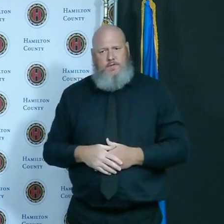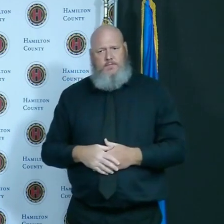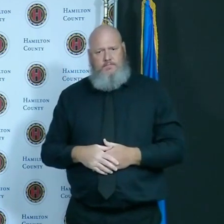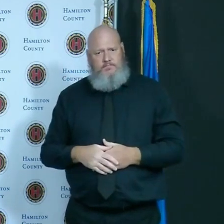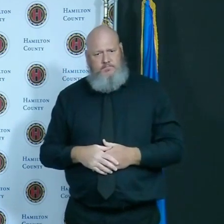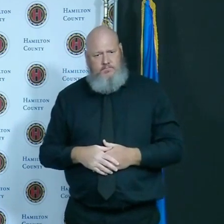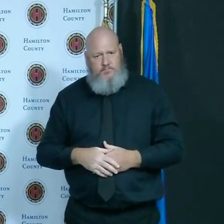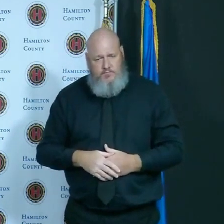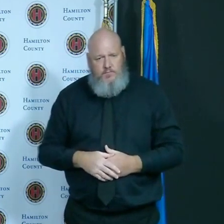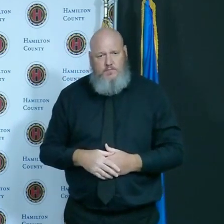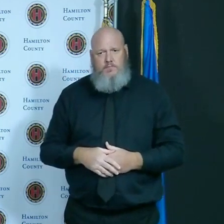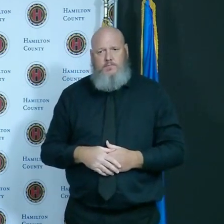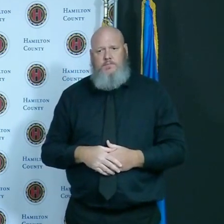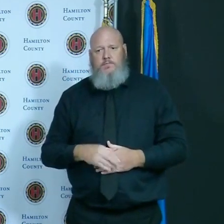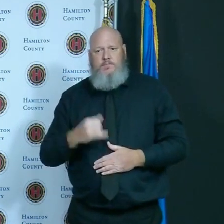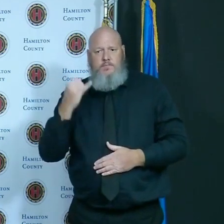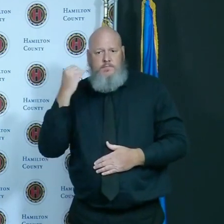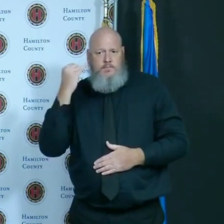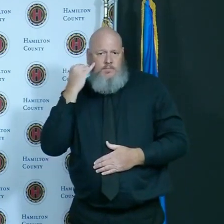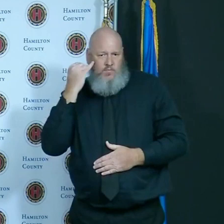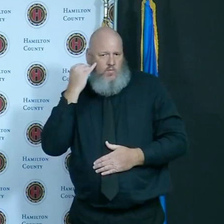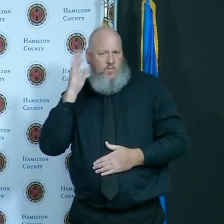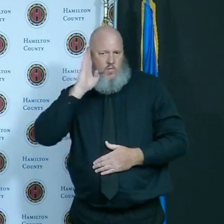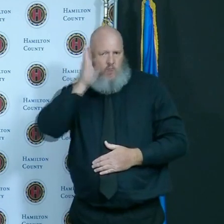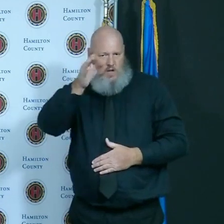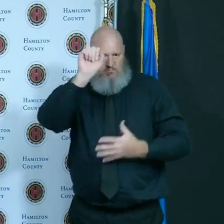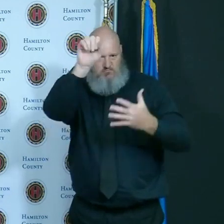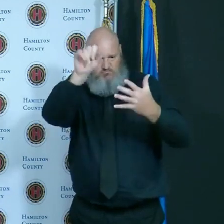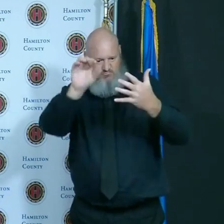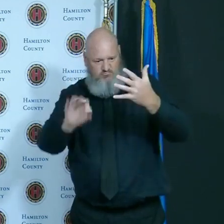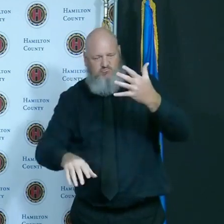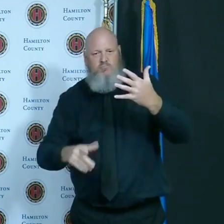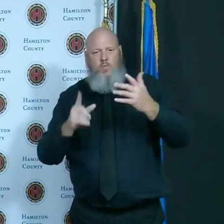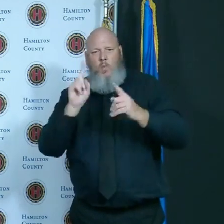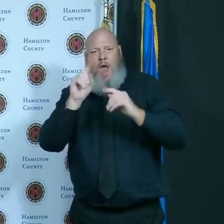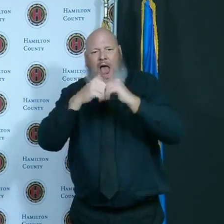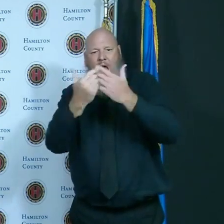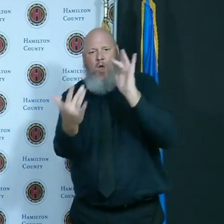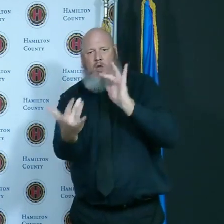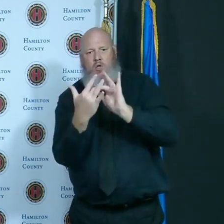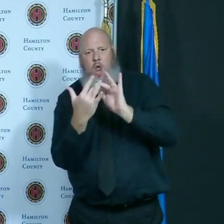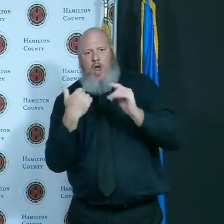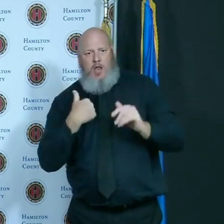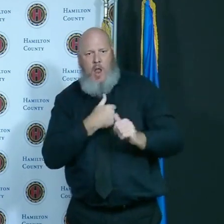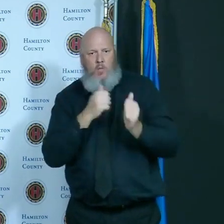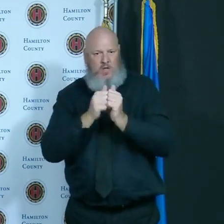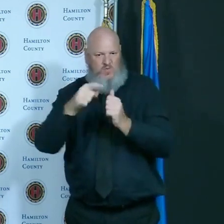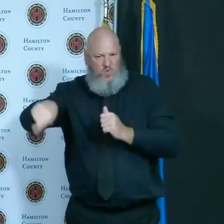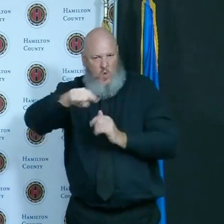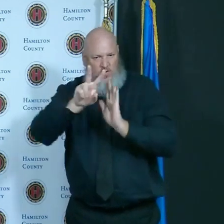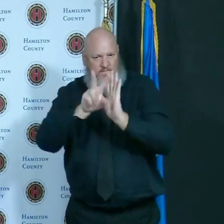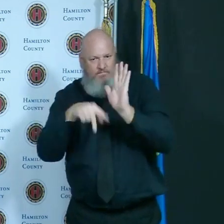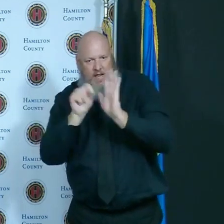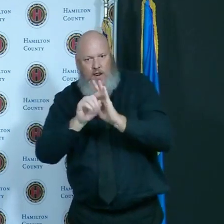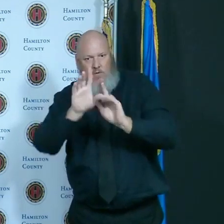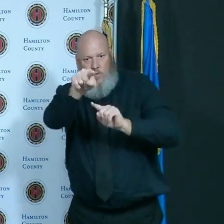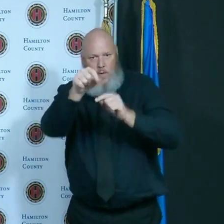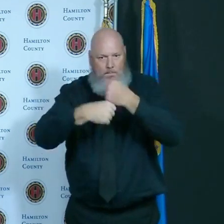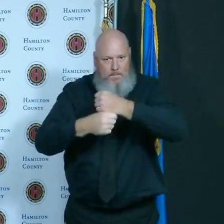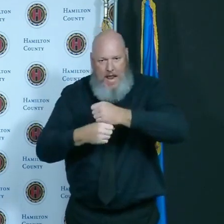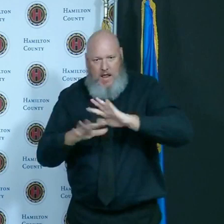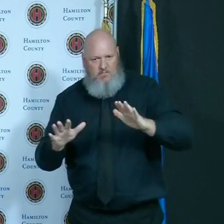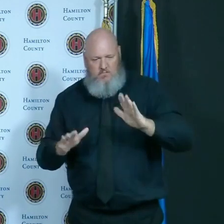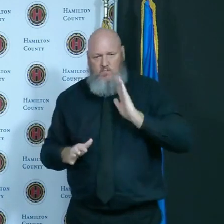the email at the end of the presentation, so get your pen and paper. My staff will view your